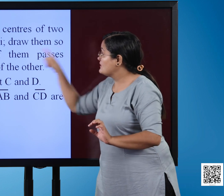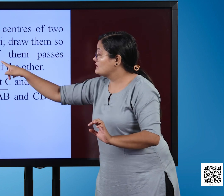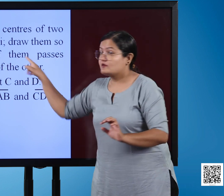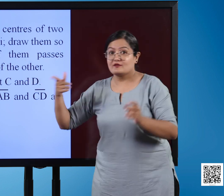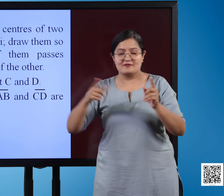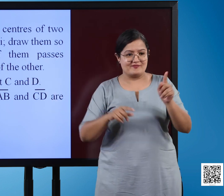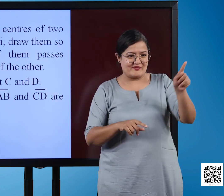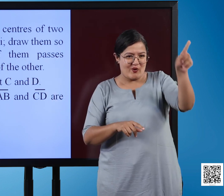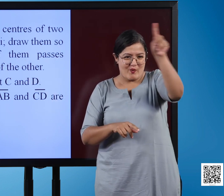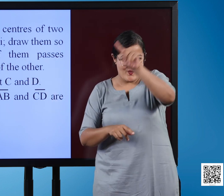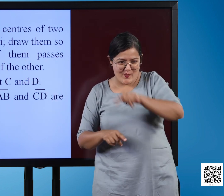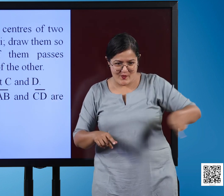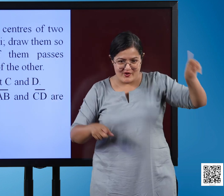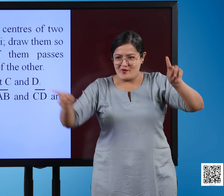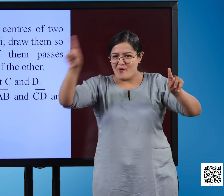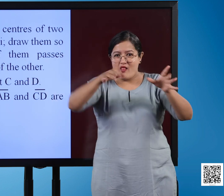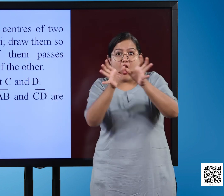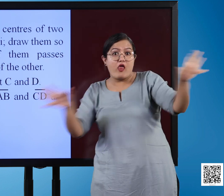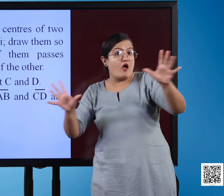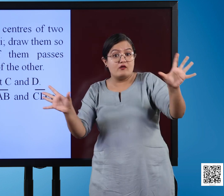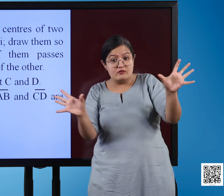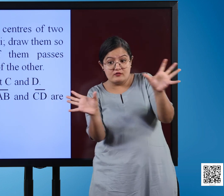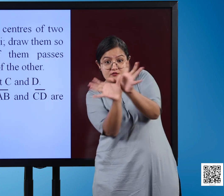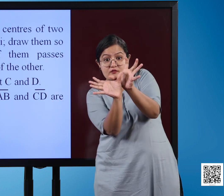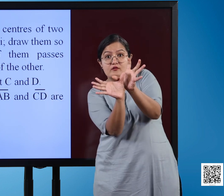Draw them so that each one of them passes through the center of the other.